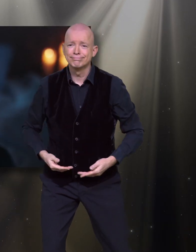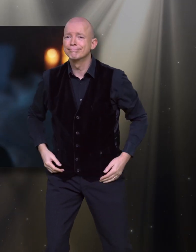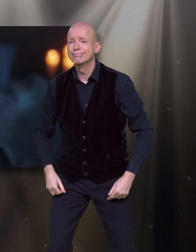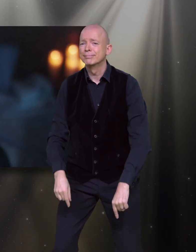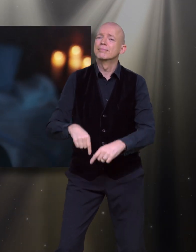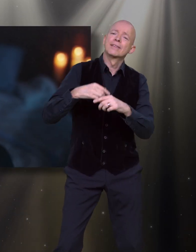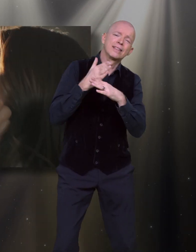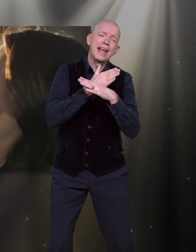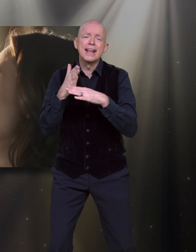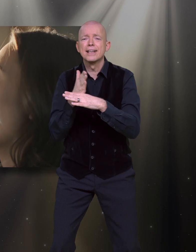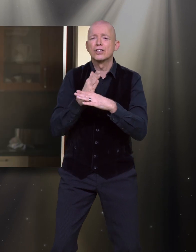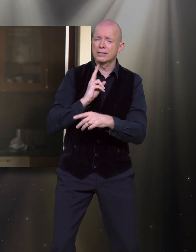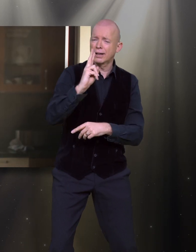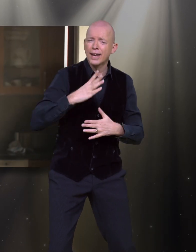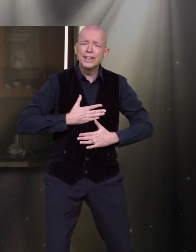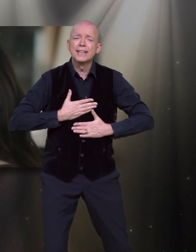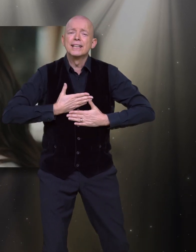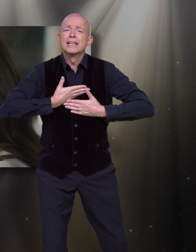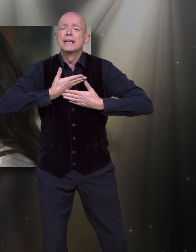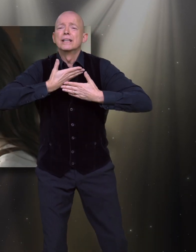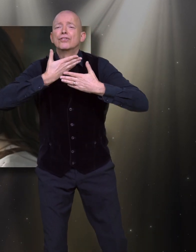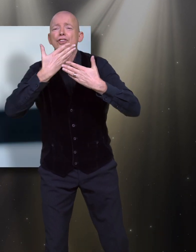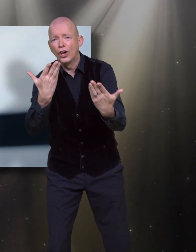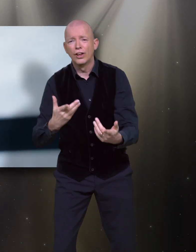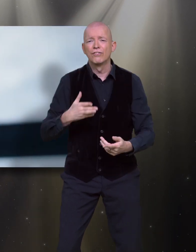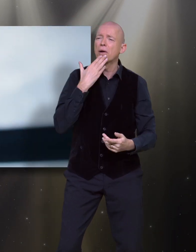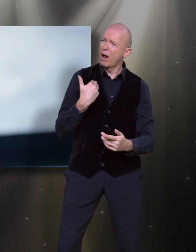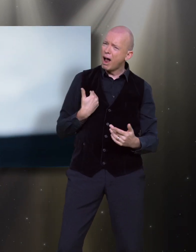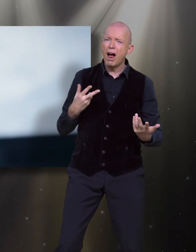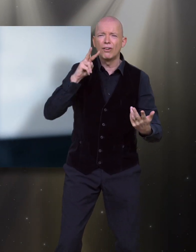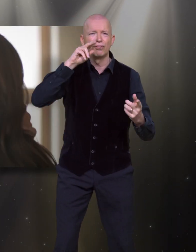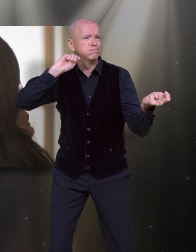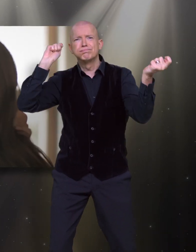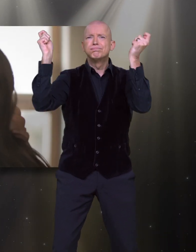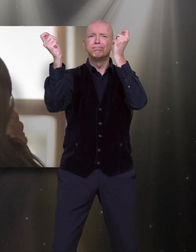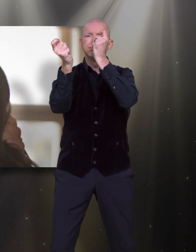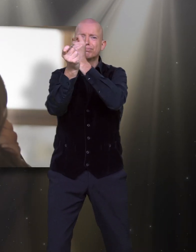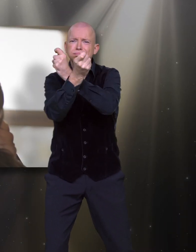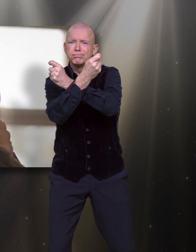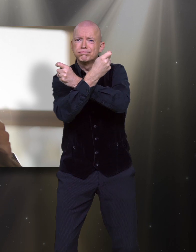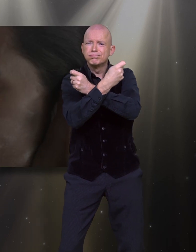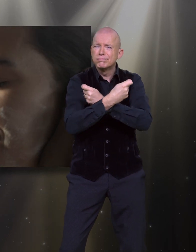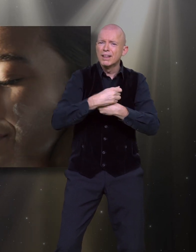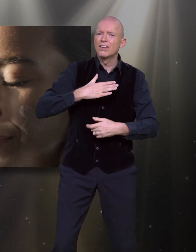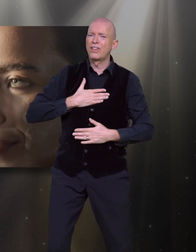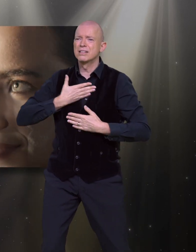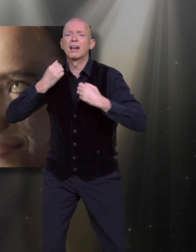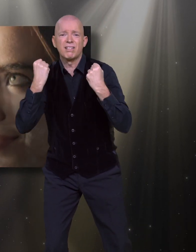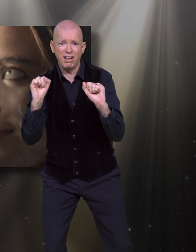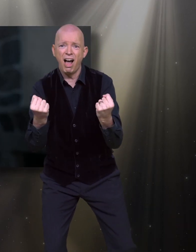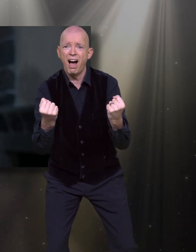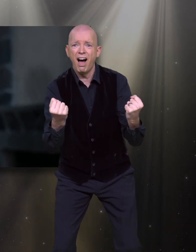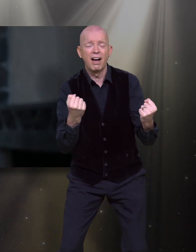Poor little while the fates were with us. Wonder why it had to turn against us. I can make a wish, but there is